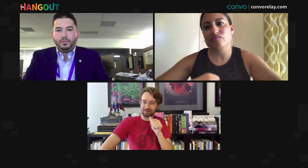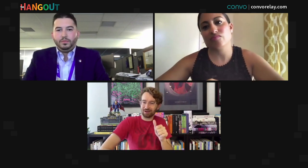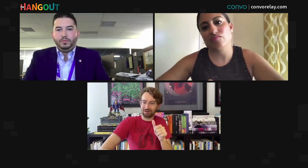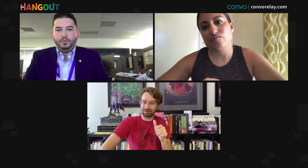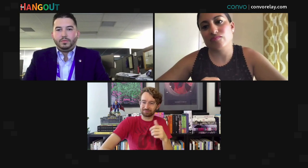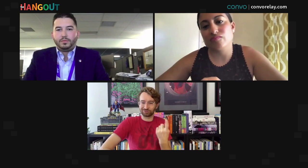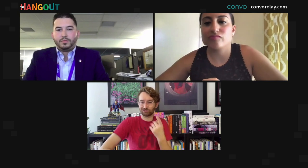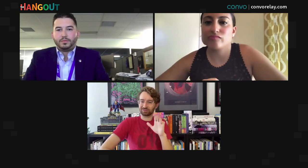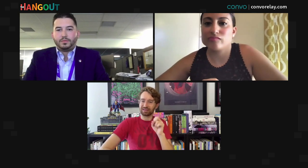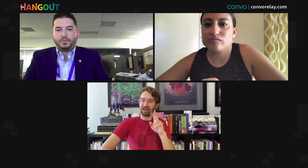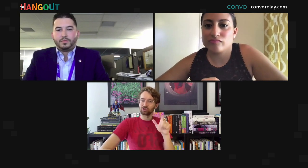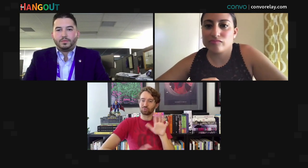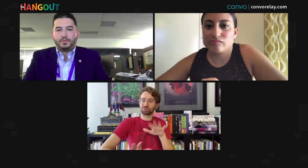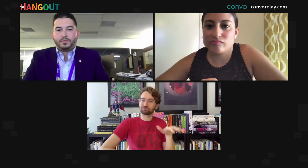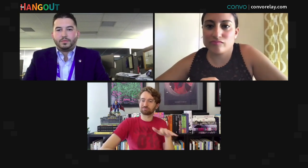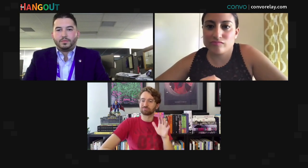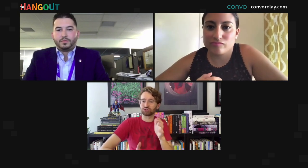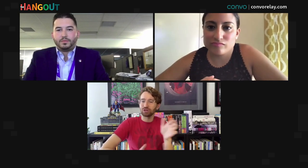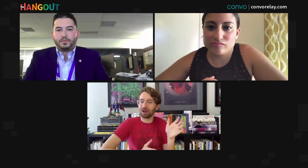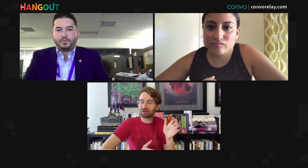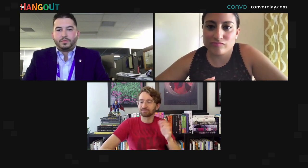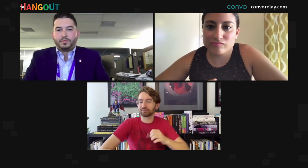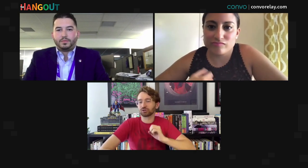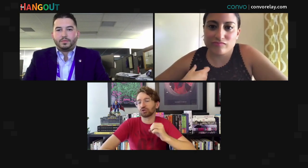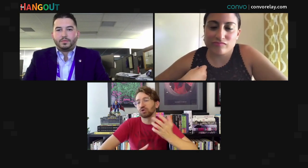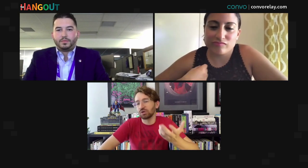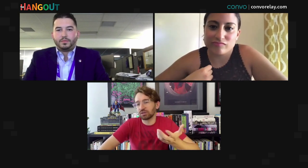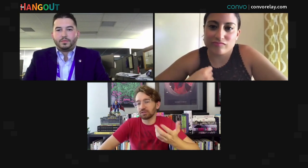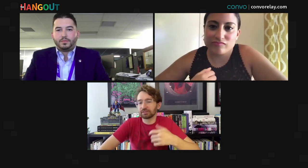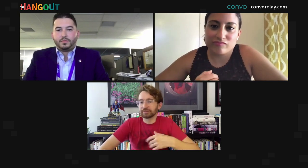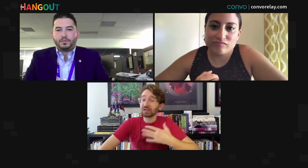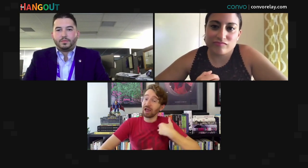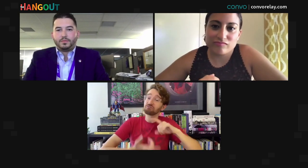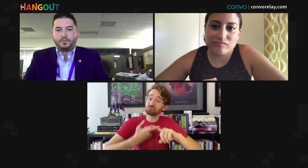to repeat what they've said over and over. So